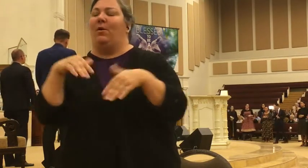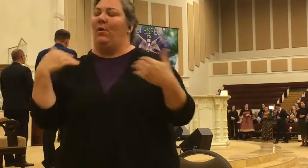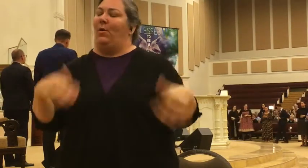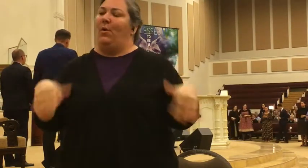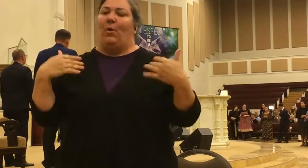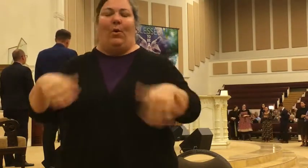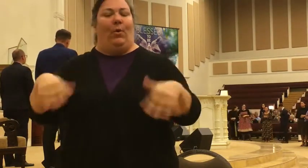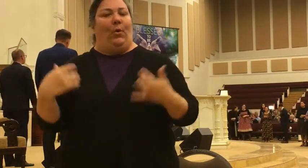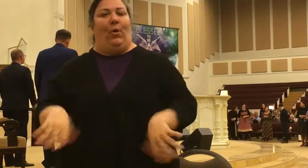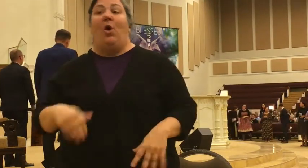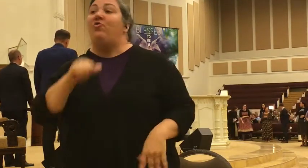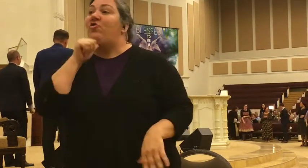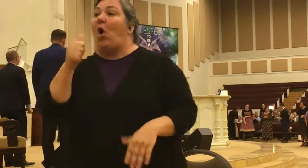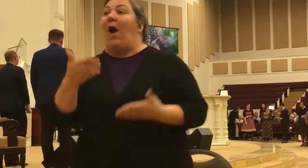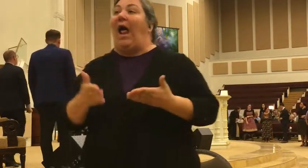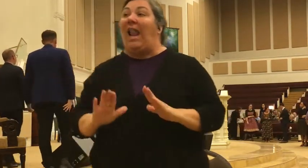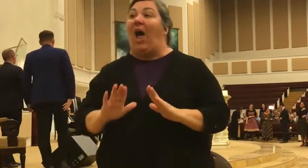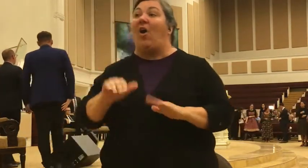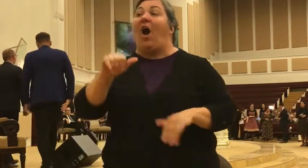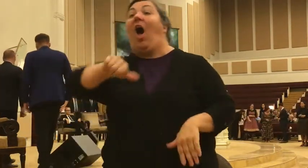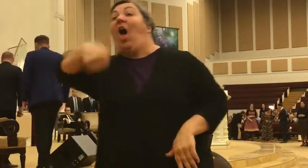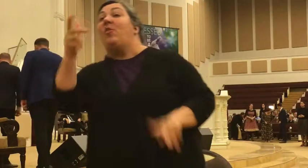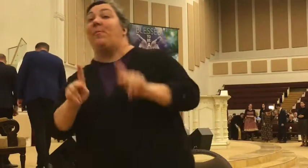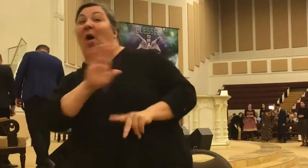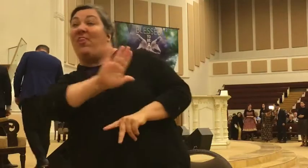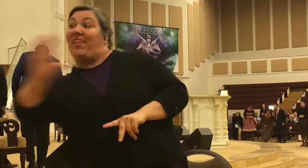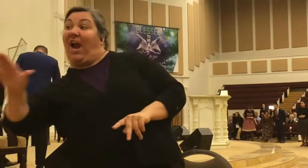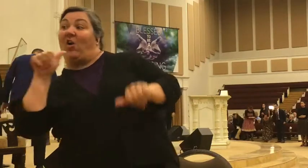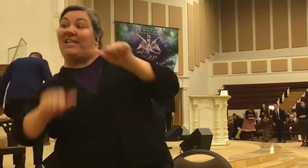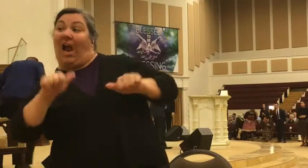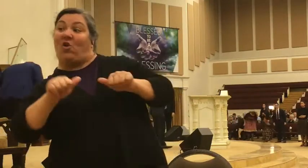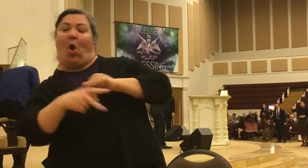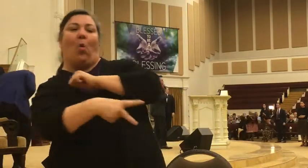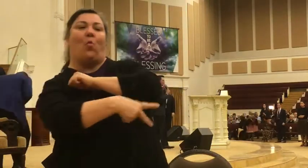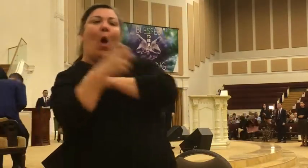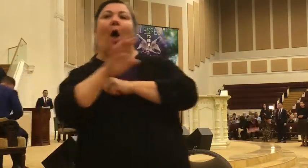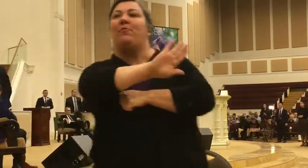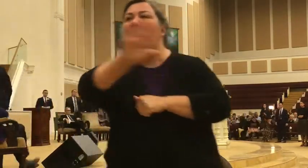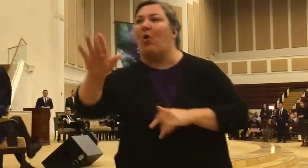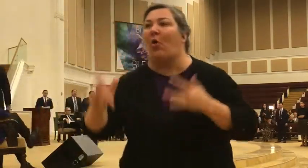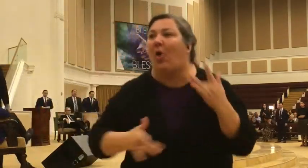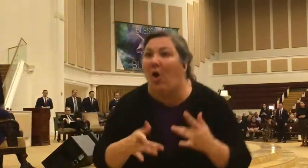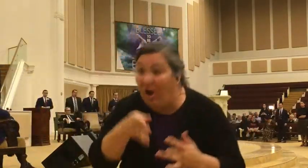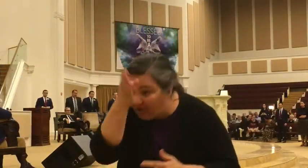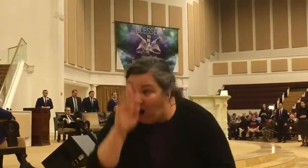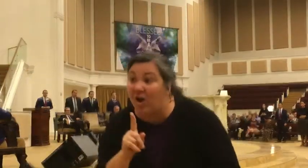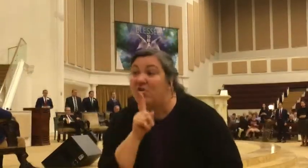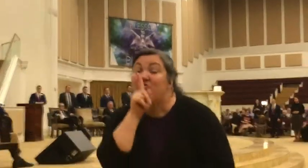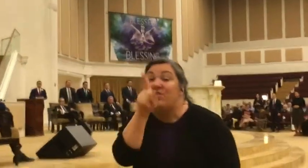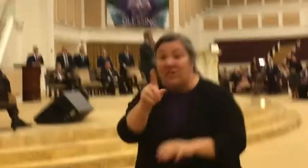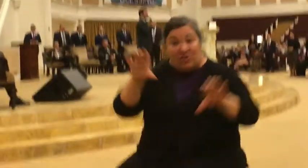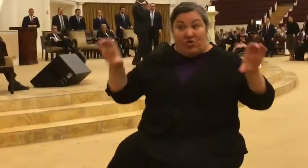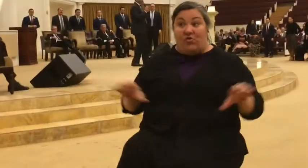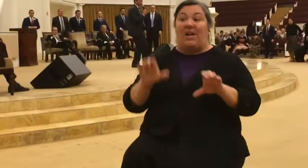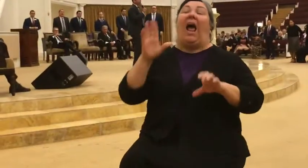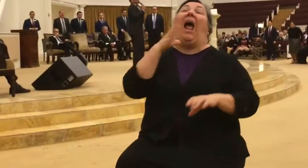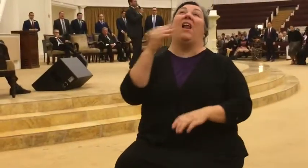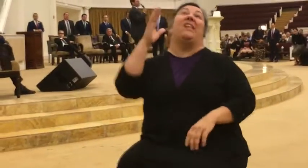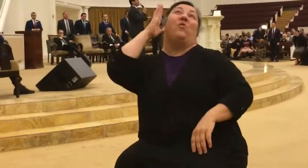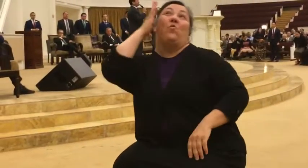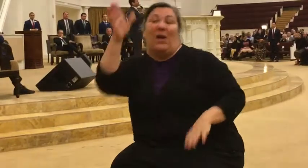Oh, don't let the doubt of others rob you from what God has done. God is doing and God is going to